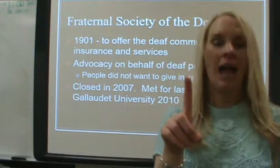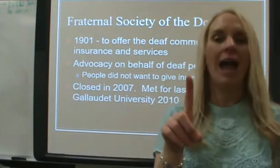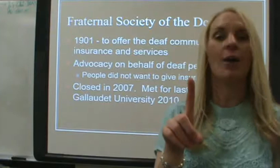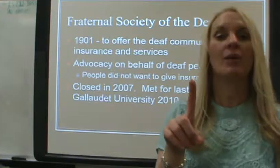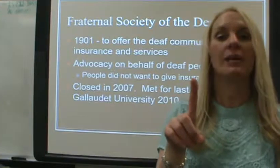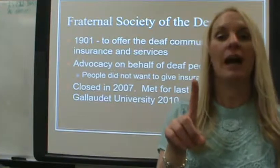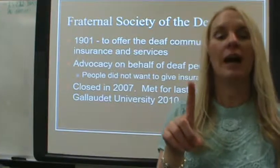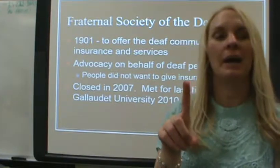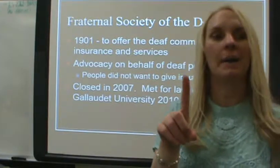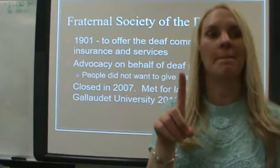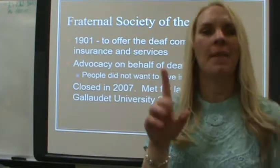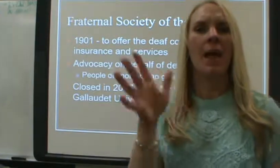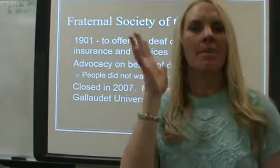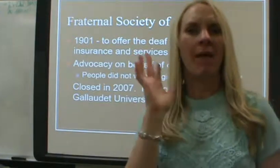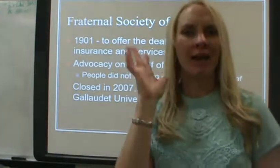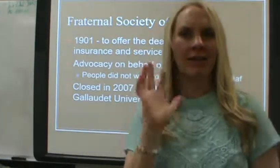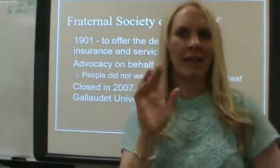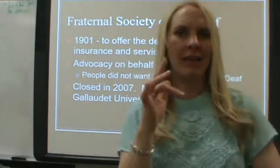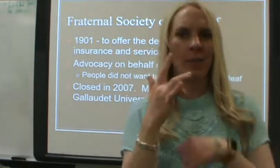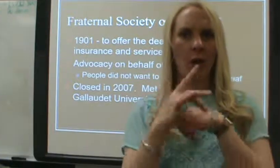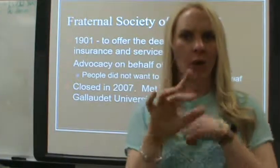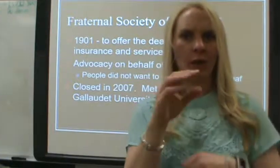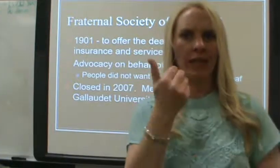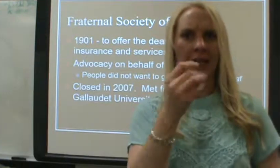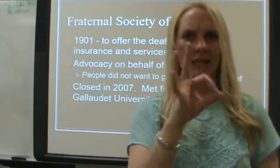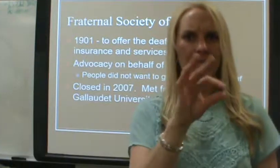It was, back then in the early